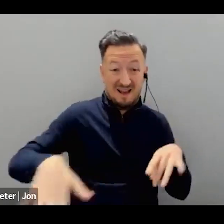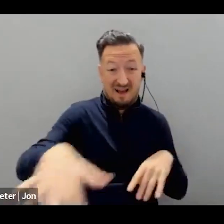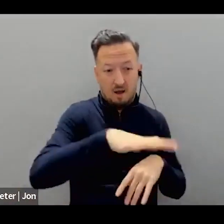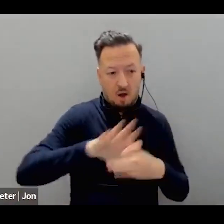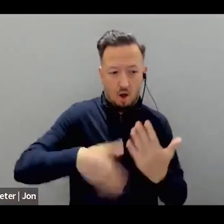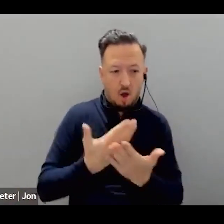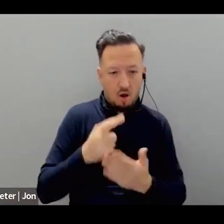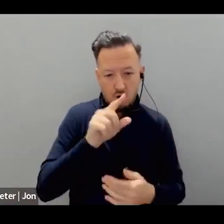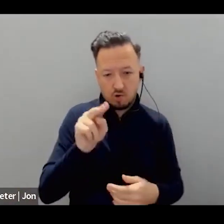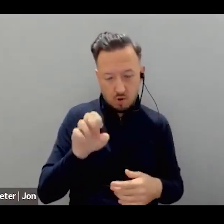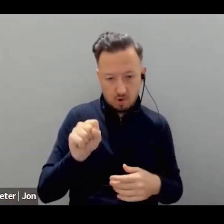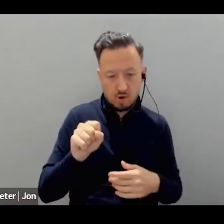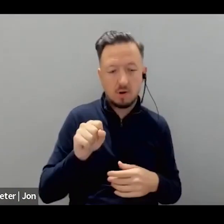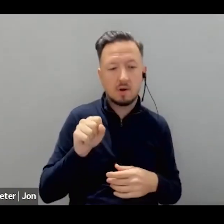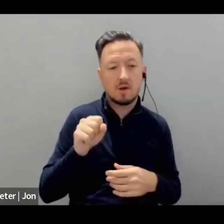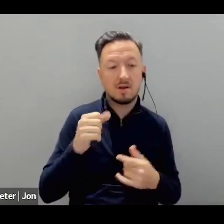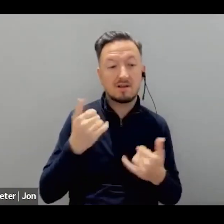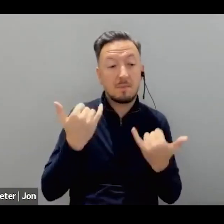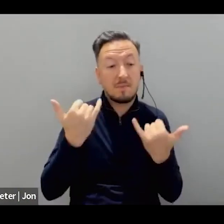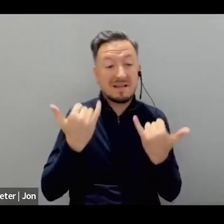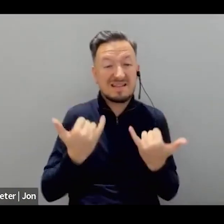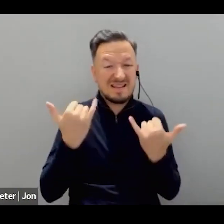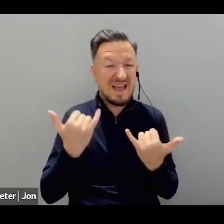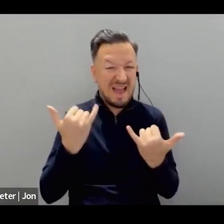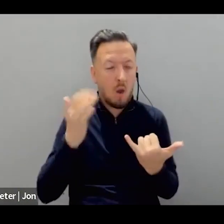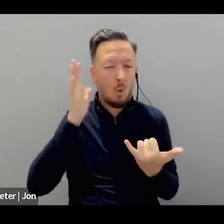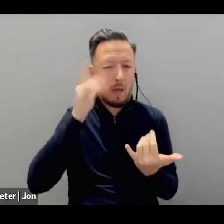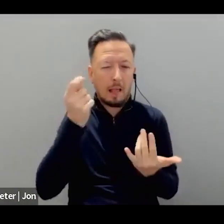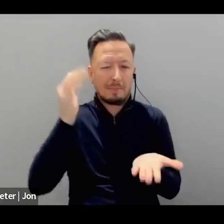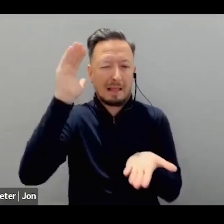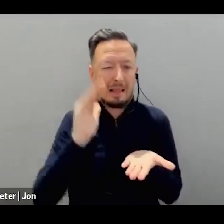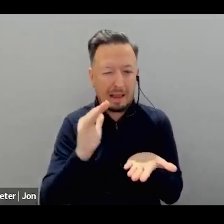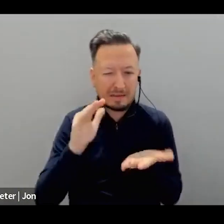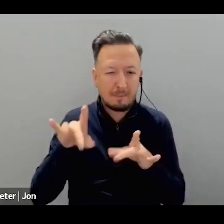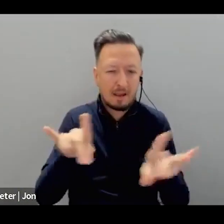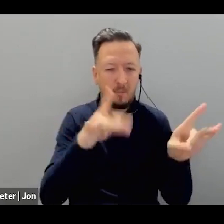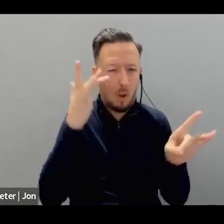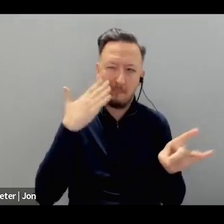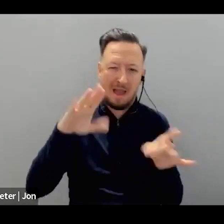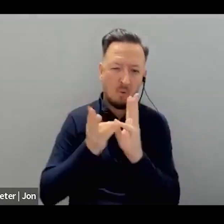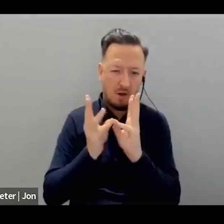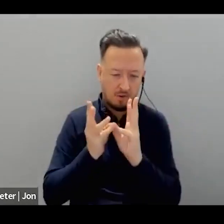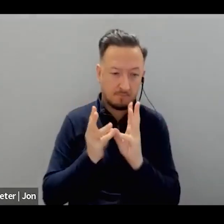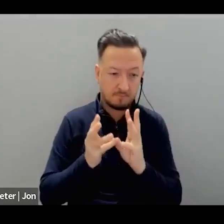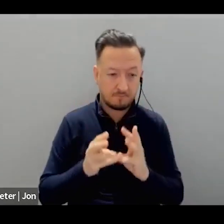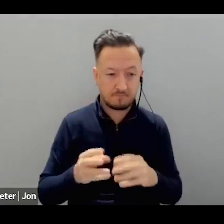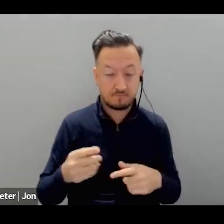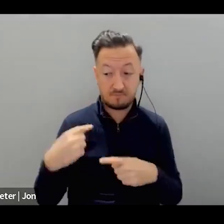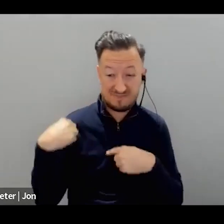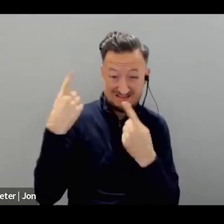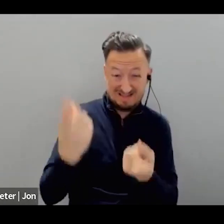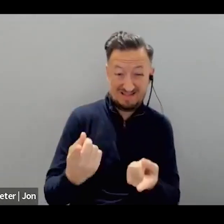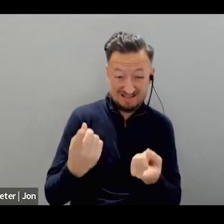pickup activity will be reduced today due to the weather. As of today, we have collected